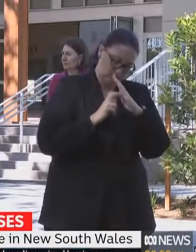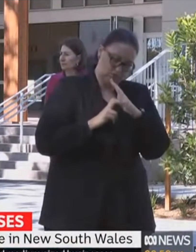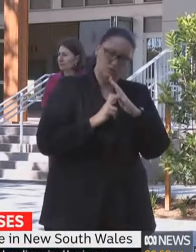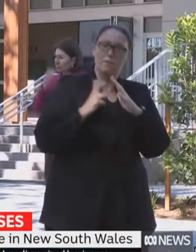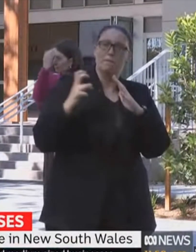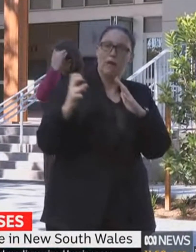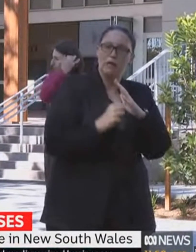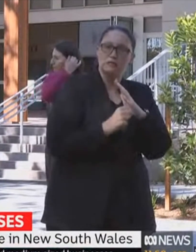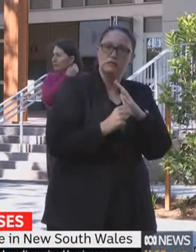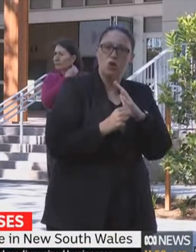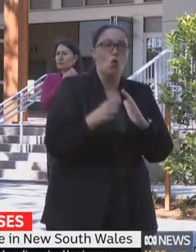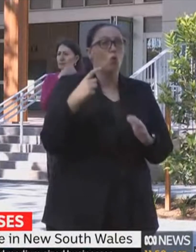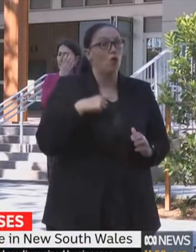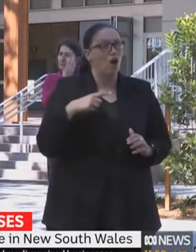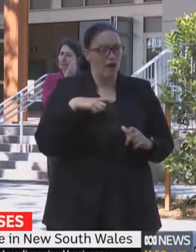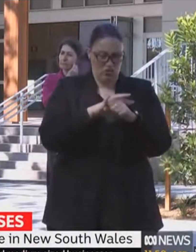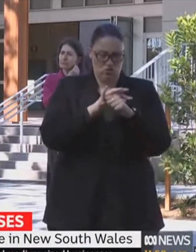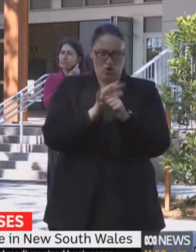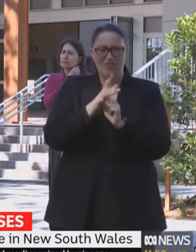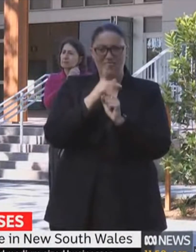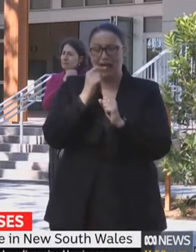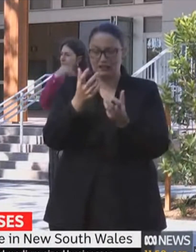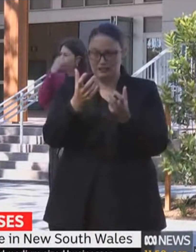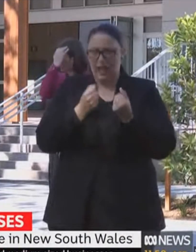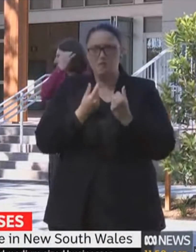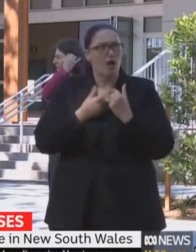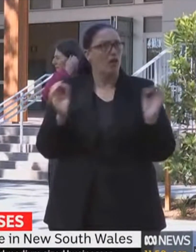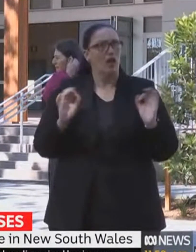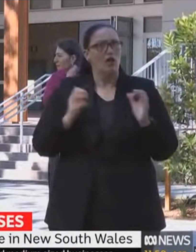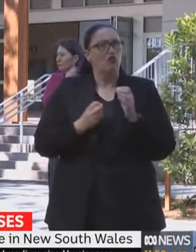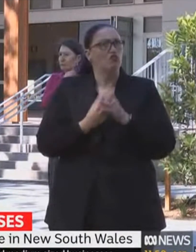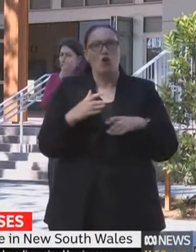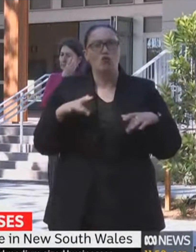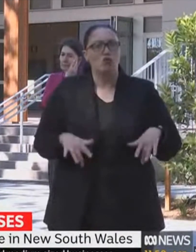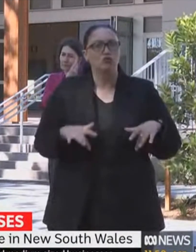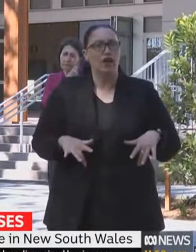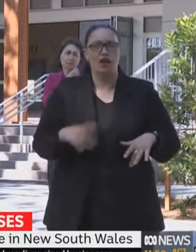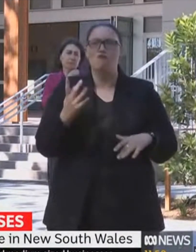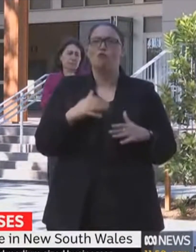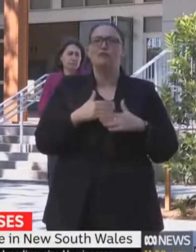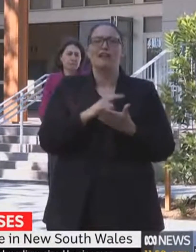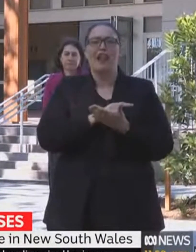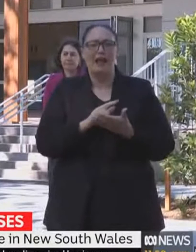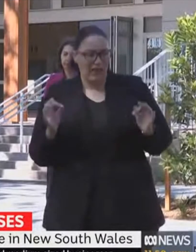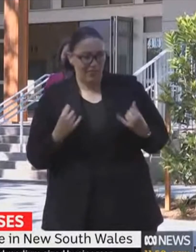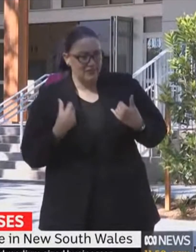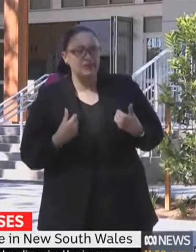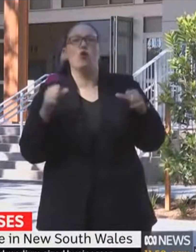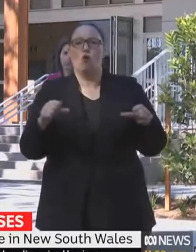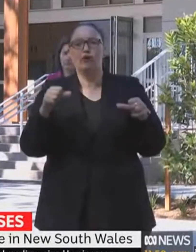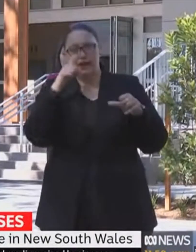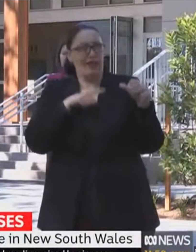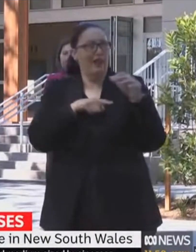up at any time during that period. So please watch for symptoms, however minimal, get tested, and please adhere to